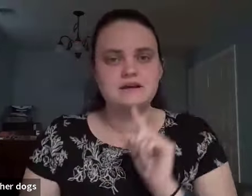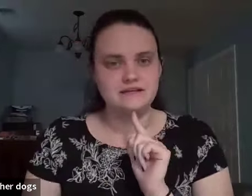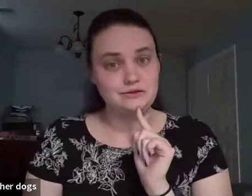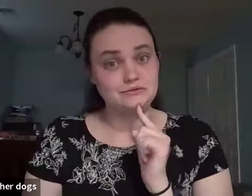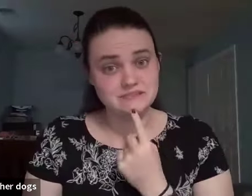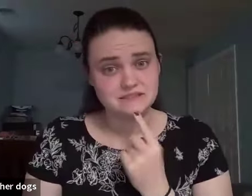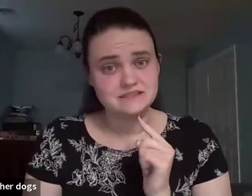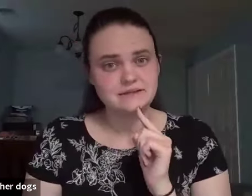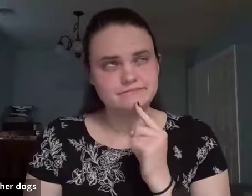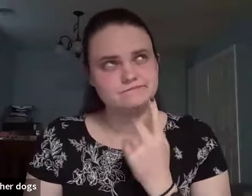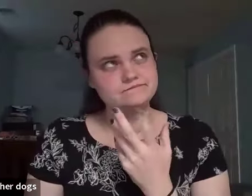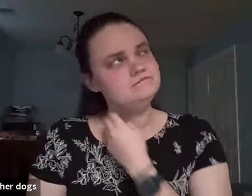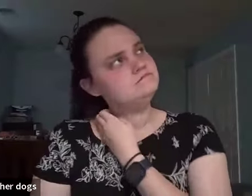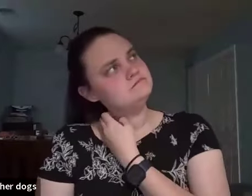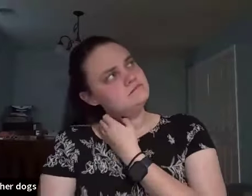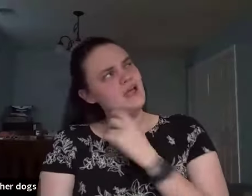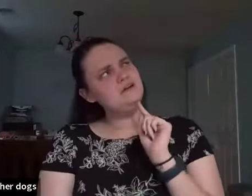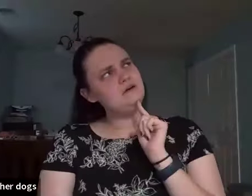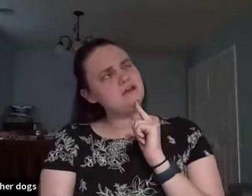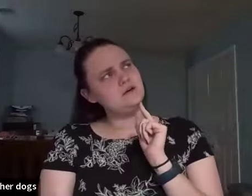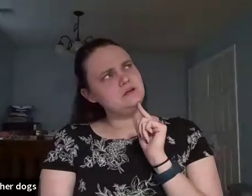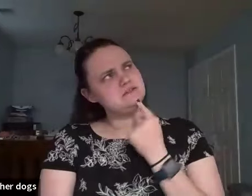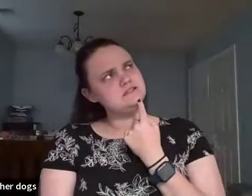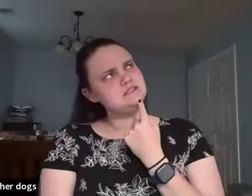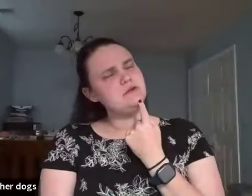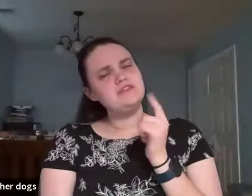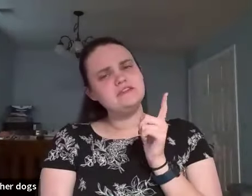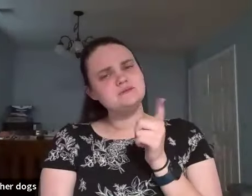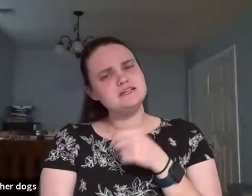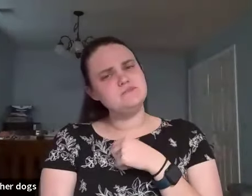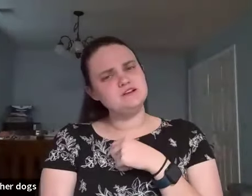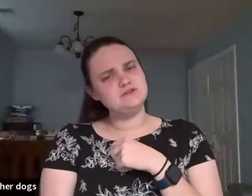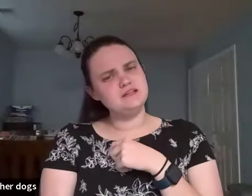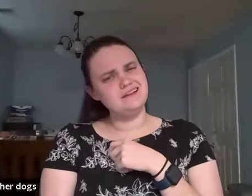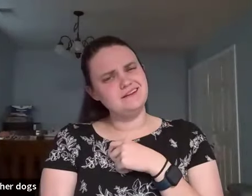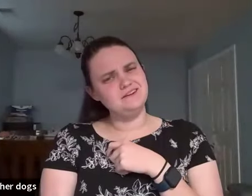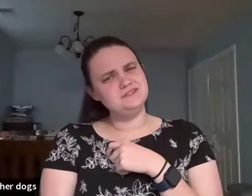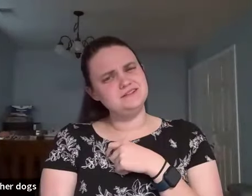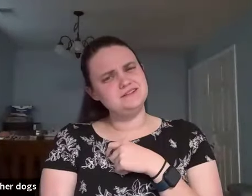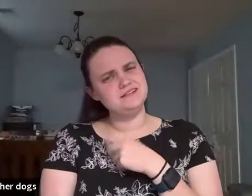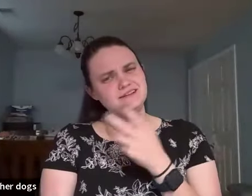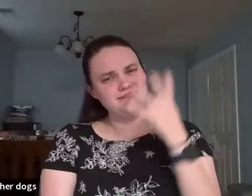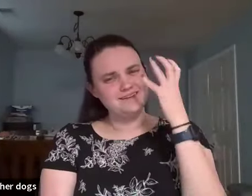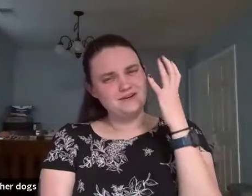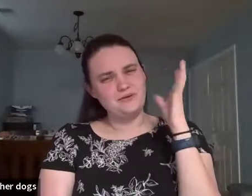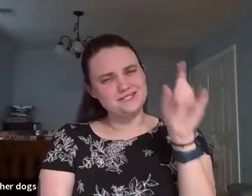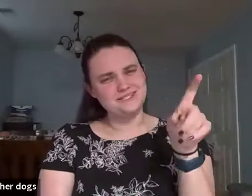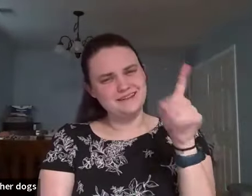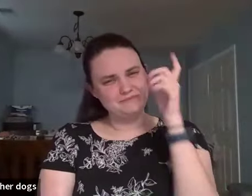kind of deal. Serious, like I think I go down seriously. But I think that's because I'm also being like, are you serious? Like question, like